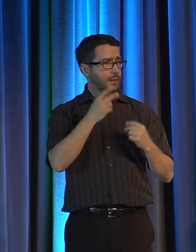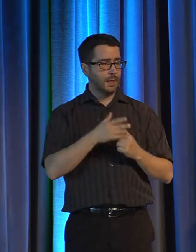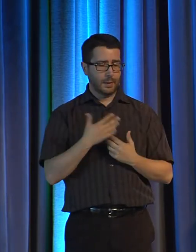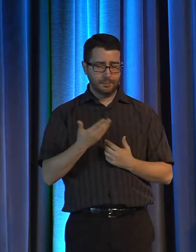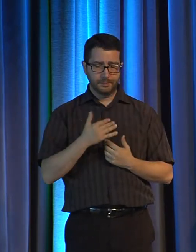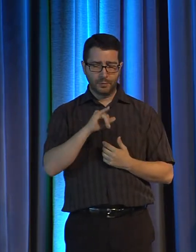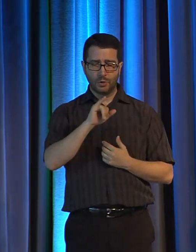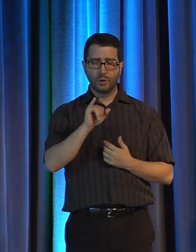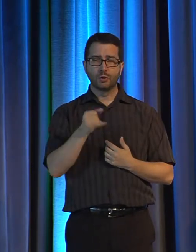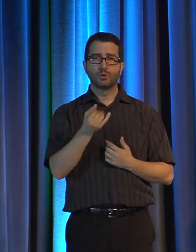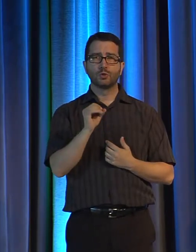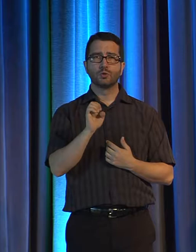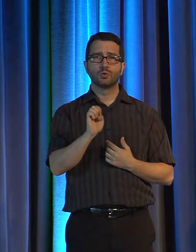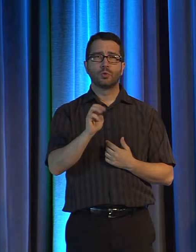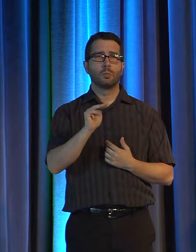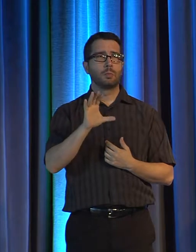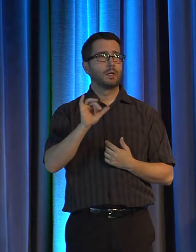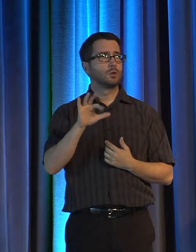Joe McDonald, I saw